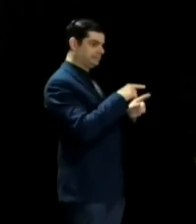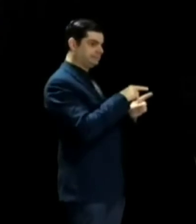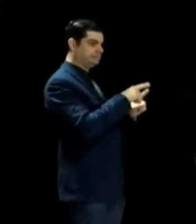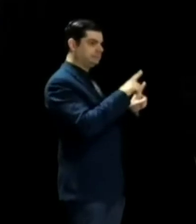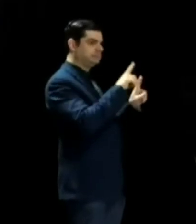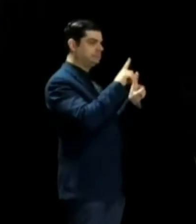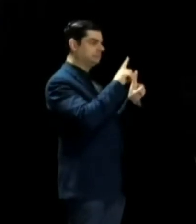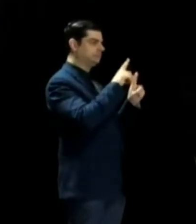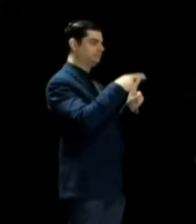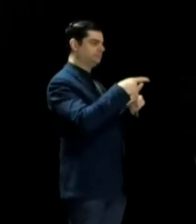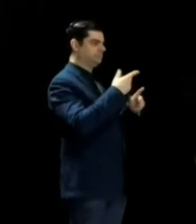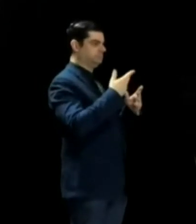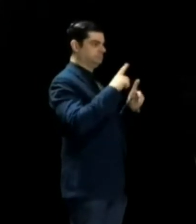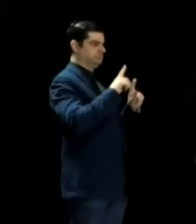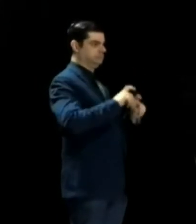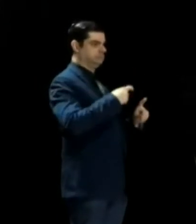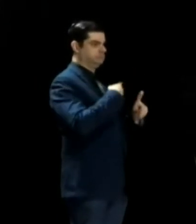so